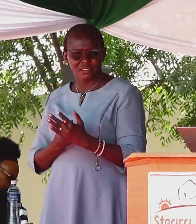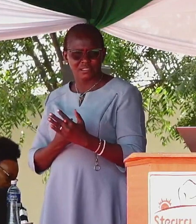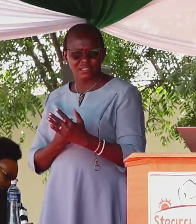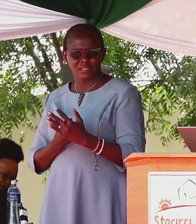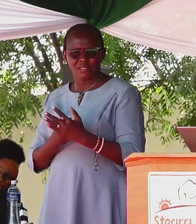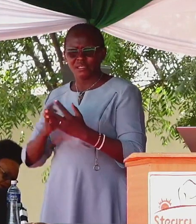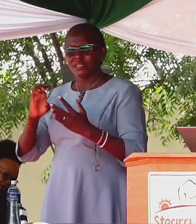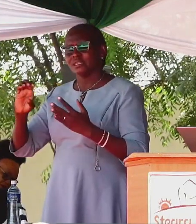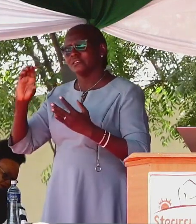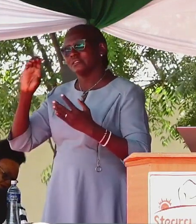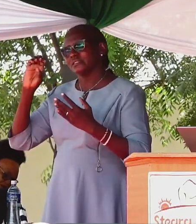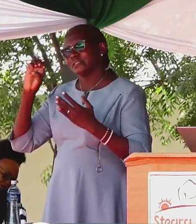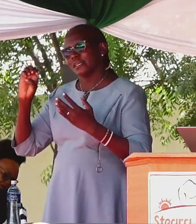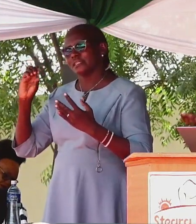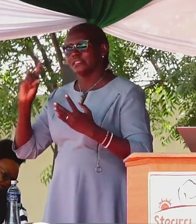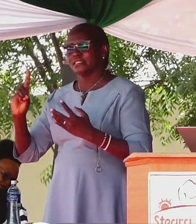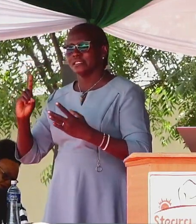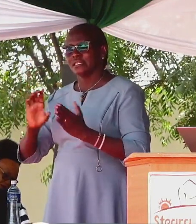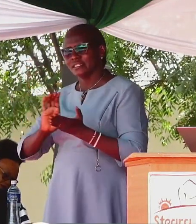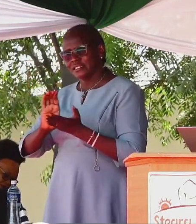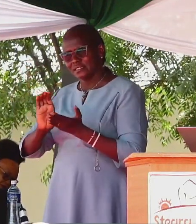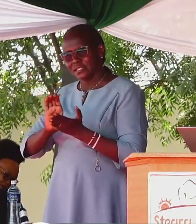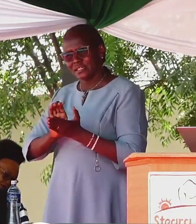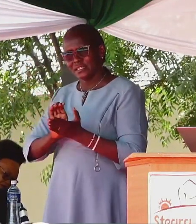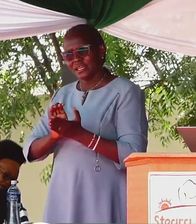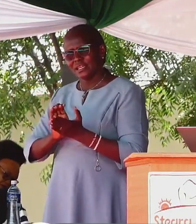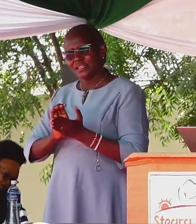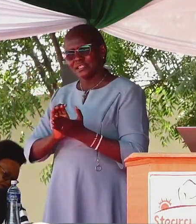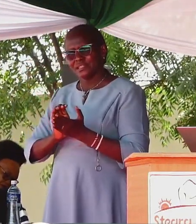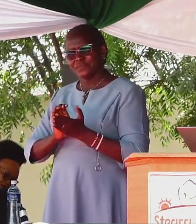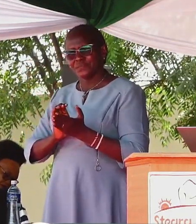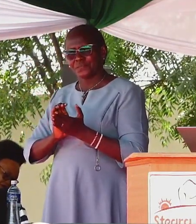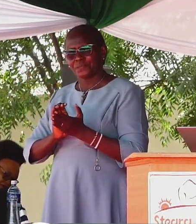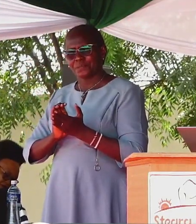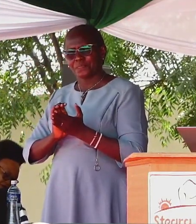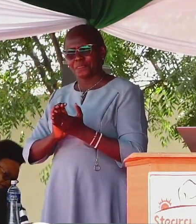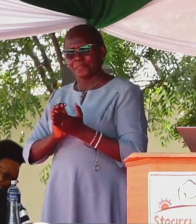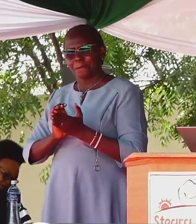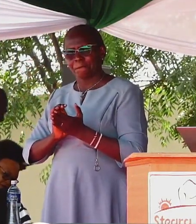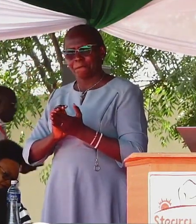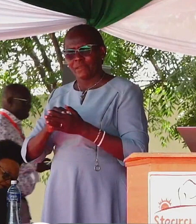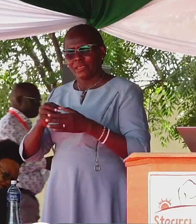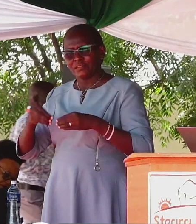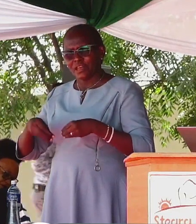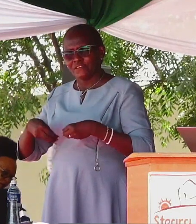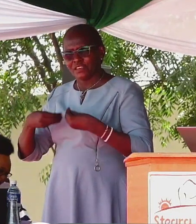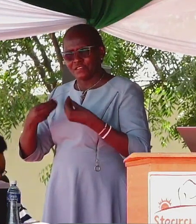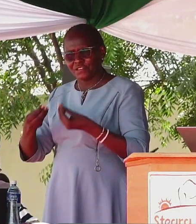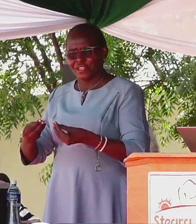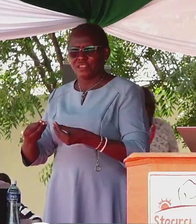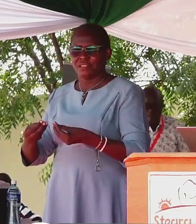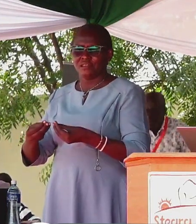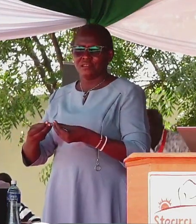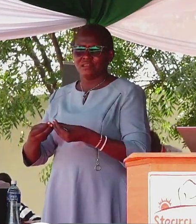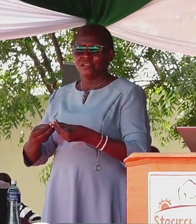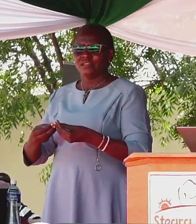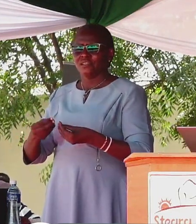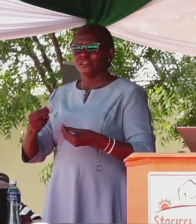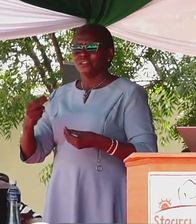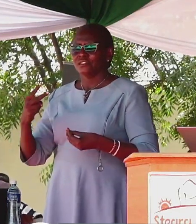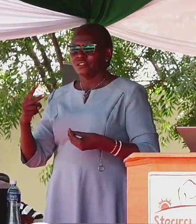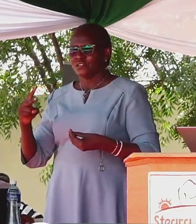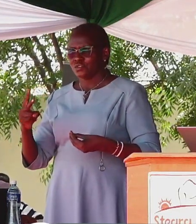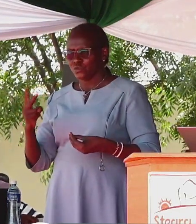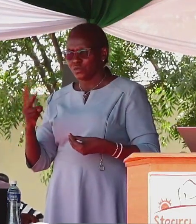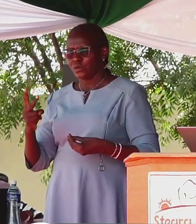ECD centers. They used to be called non-formal schools. The ones that have given us their data, about 2,300,